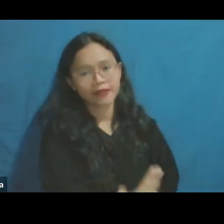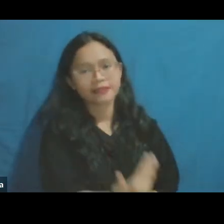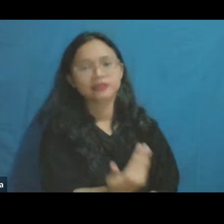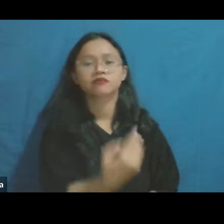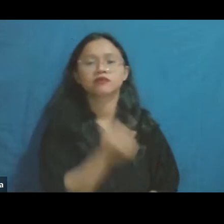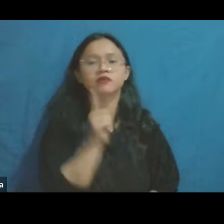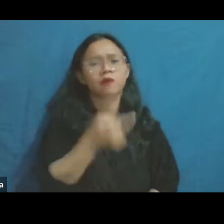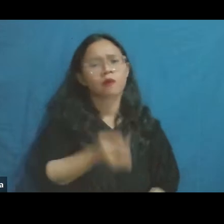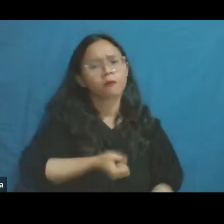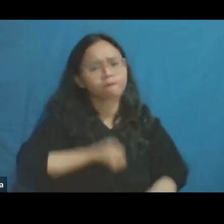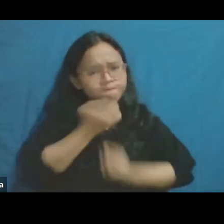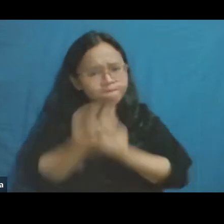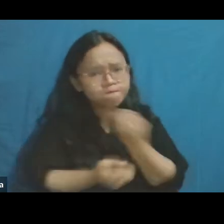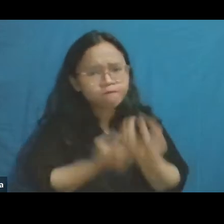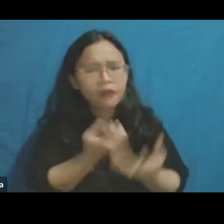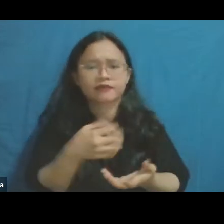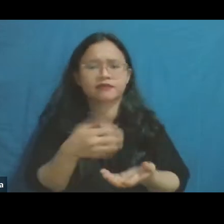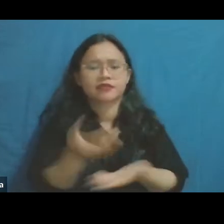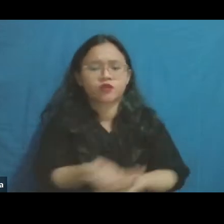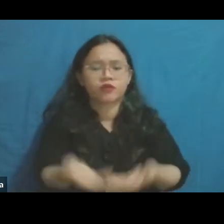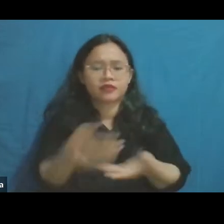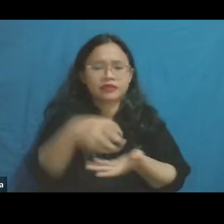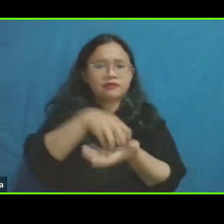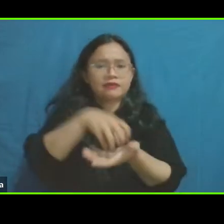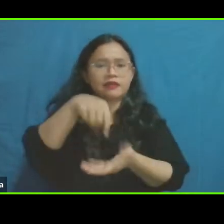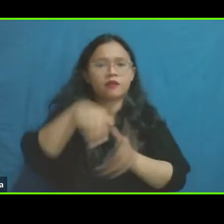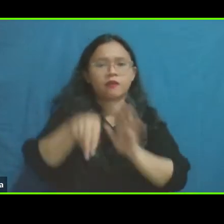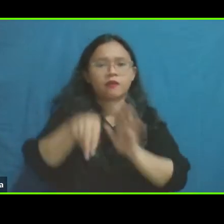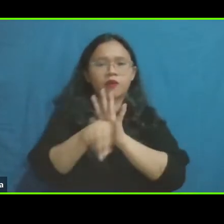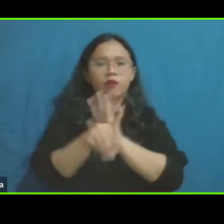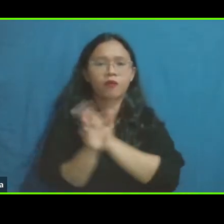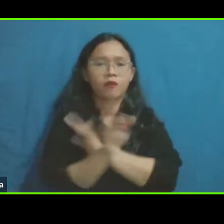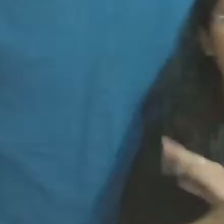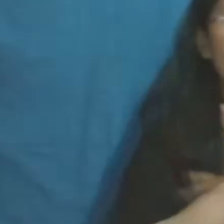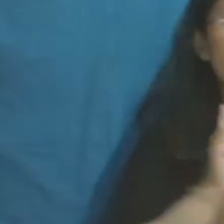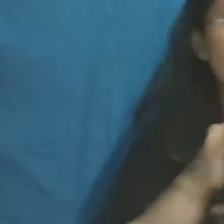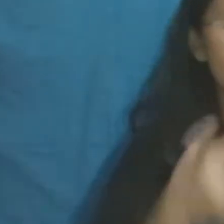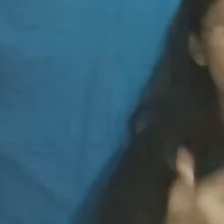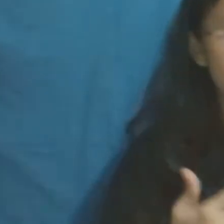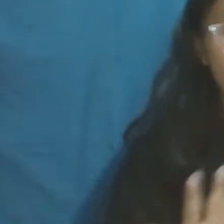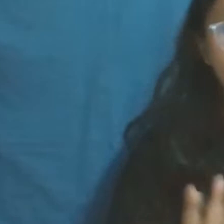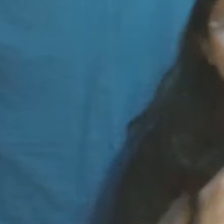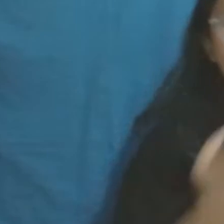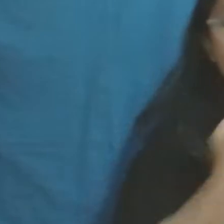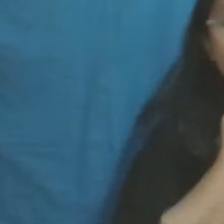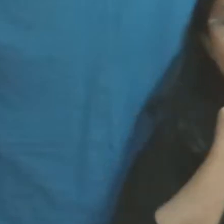related to the freedom of expression, assembly, and digital rights.